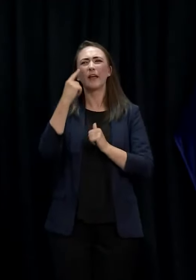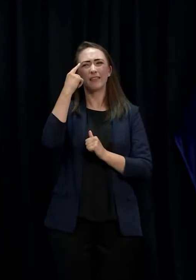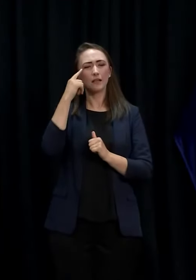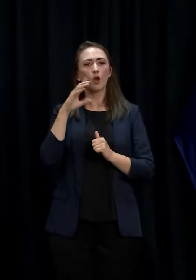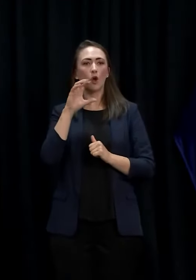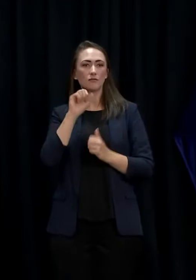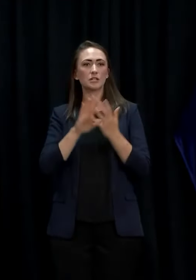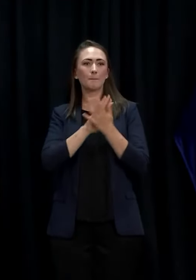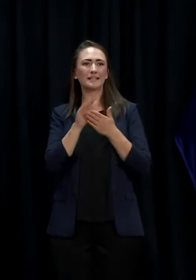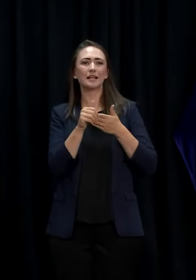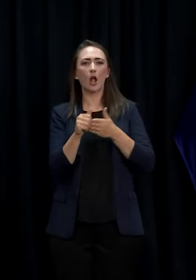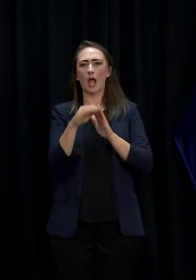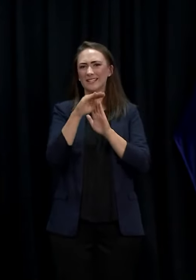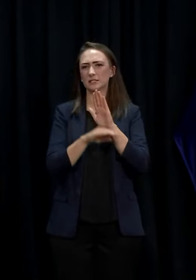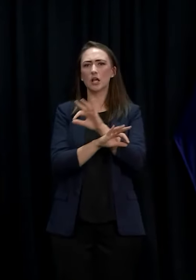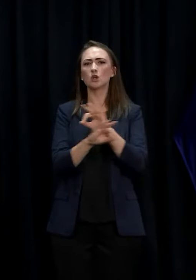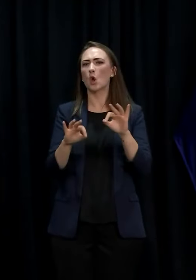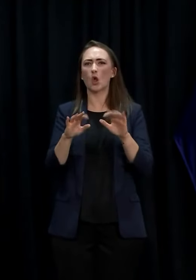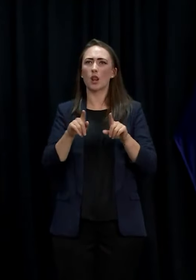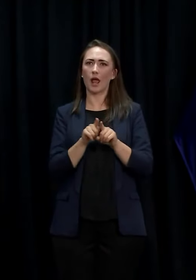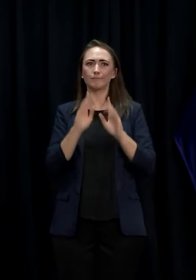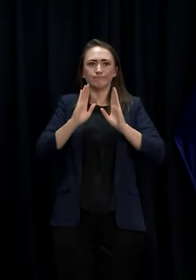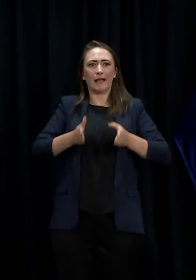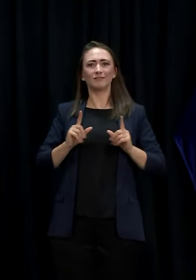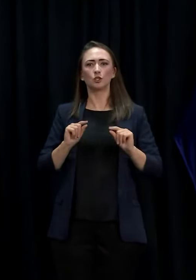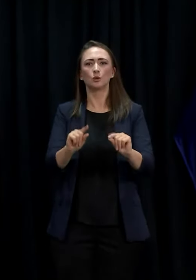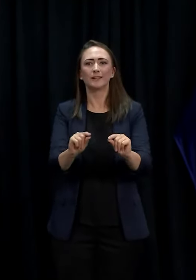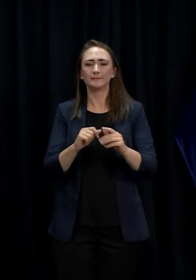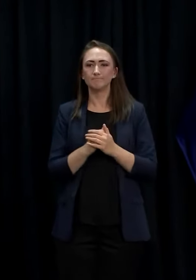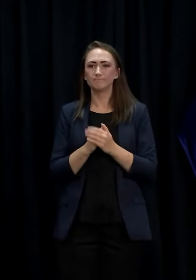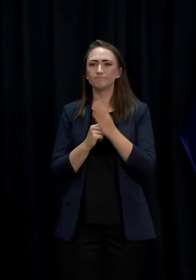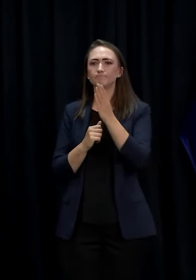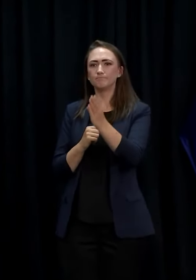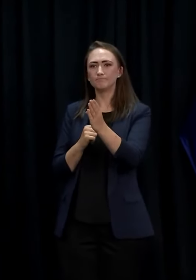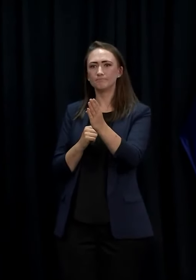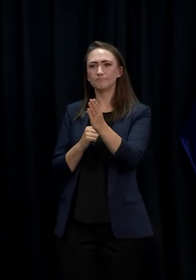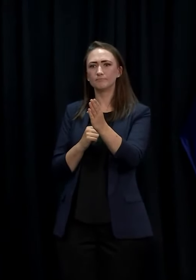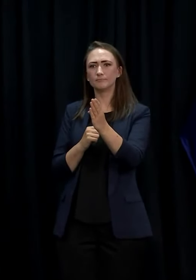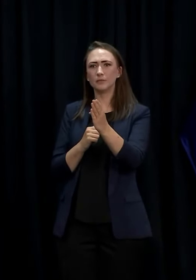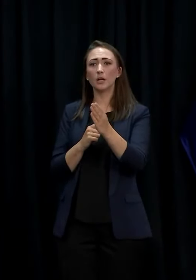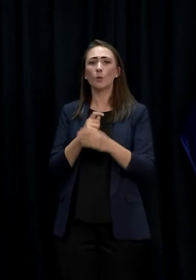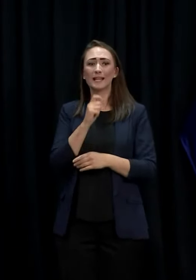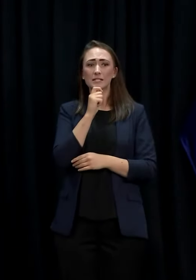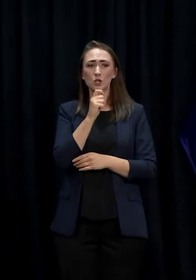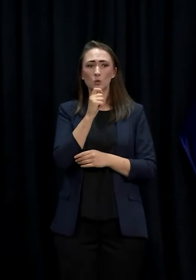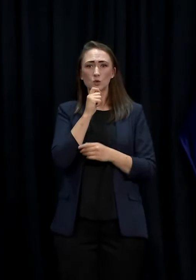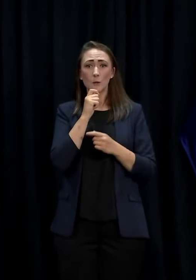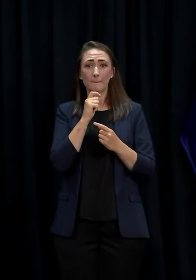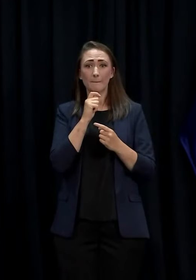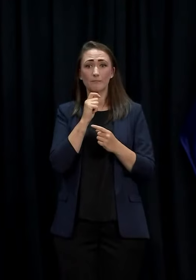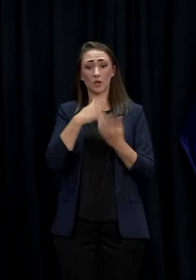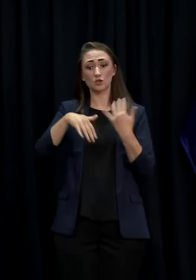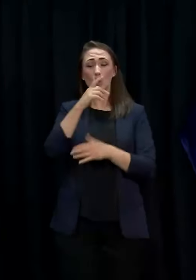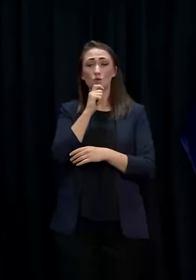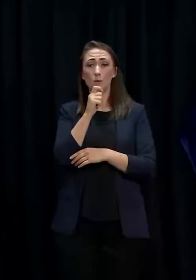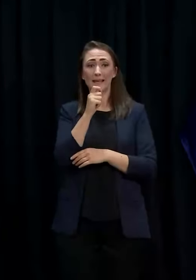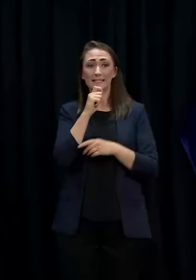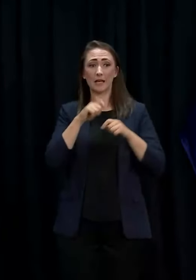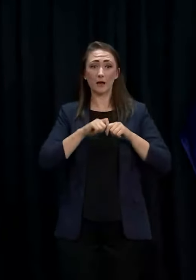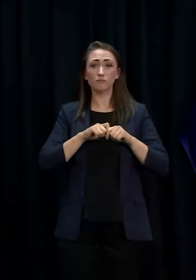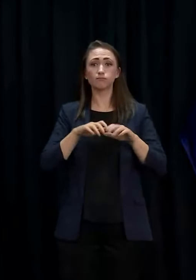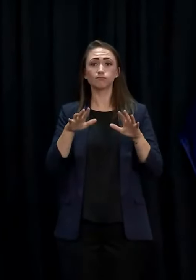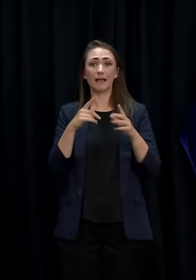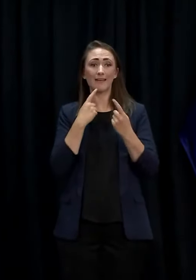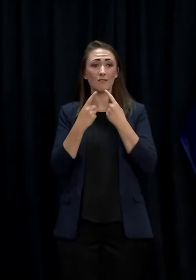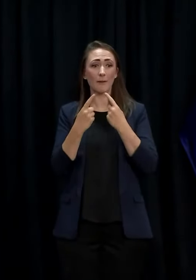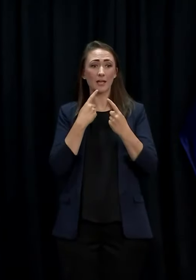Yeah. Politicians seem to get a lot of feedback in their inbox and social media when announcements are made. What's your experience so far